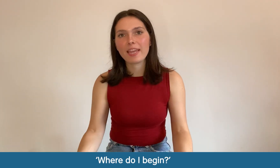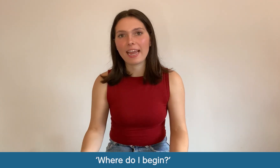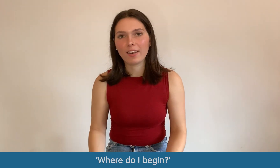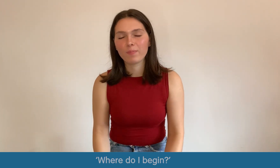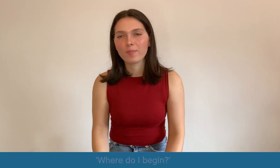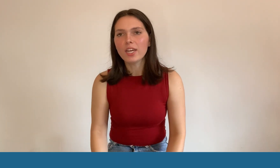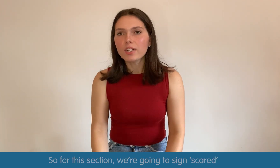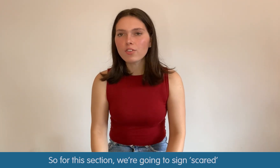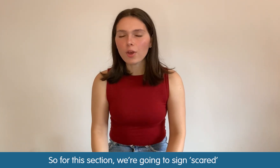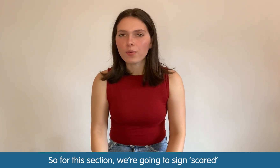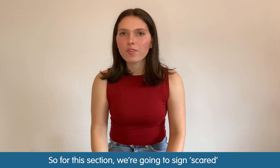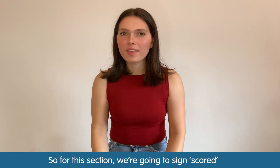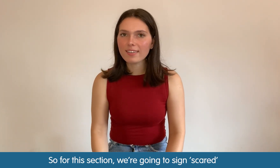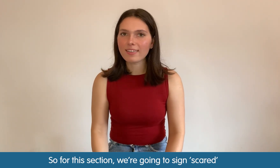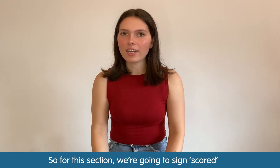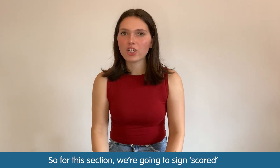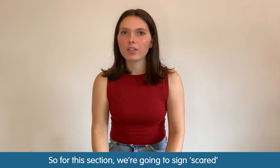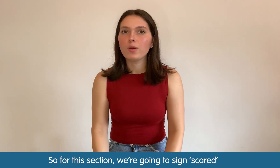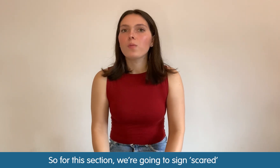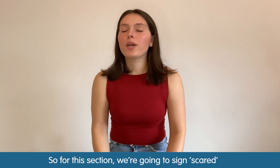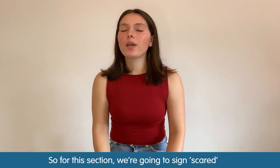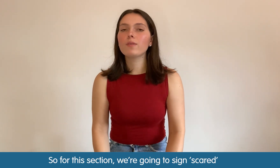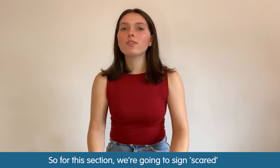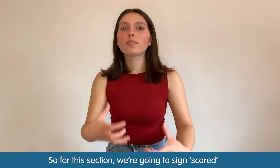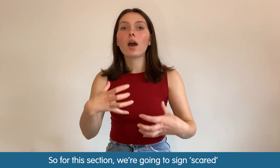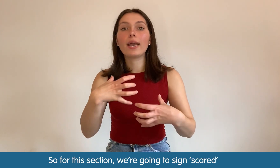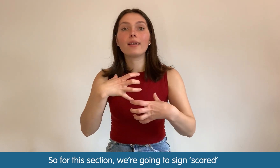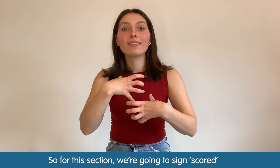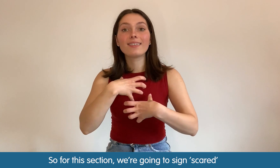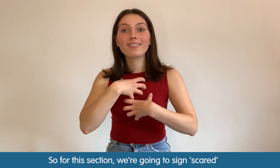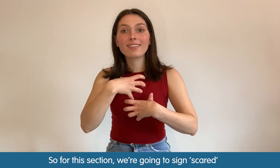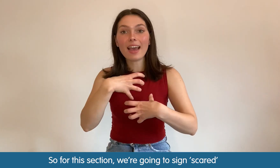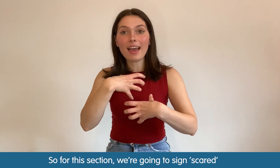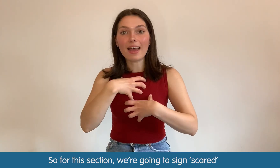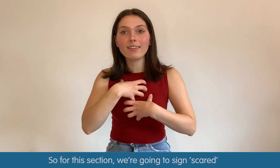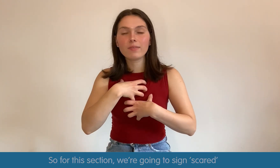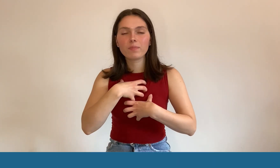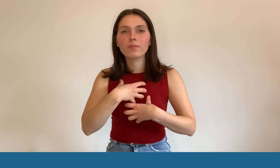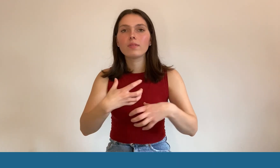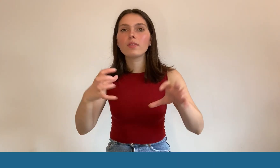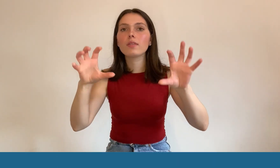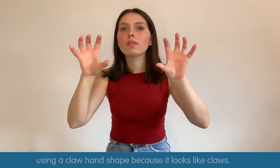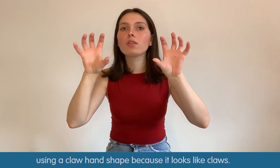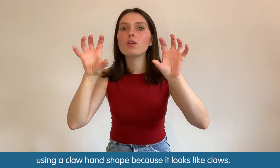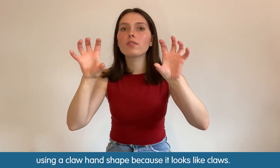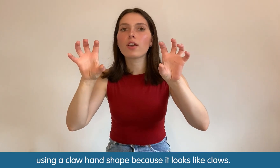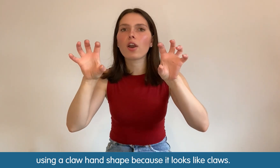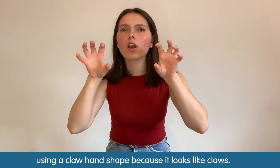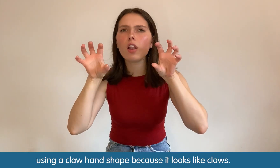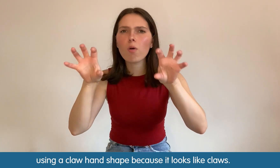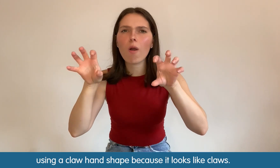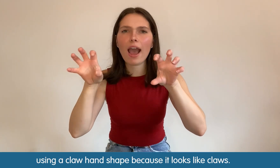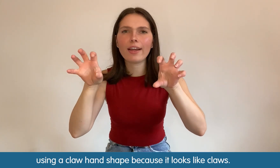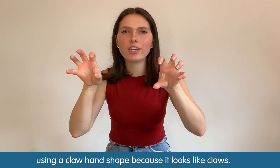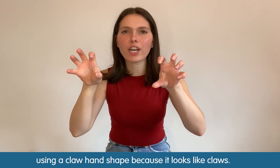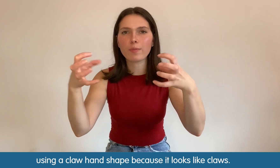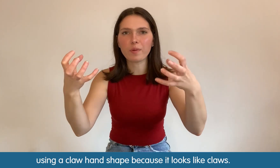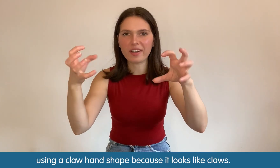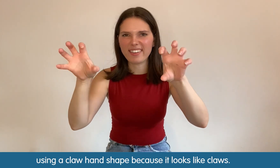begin? So for this section, we're going to sign scared using a claw hand shape because it